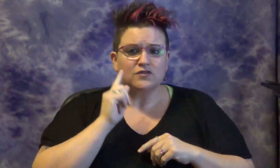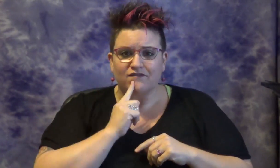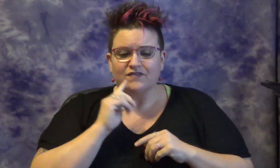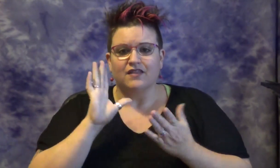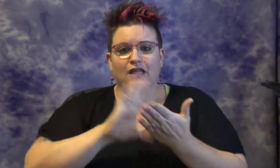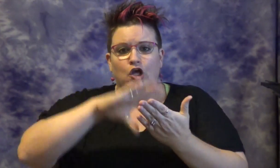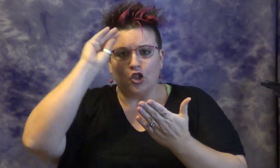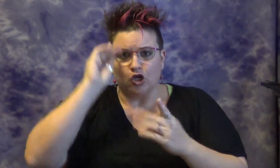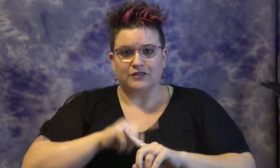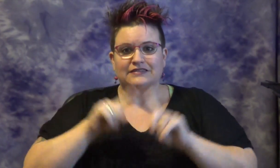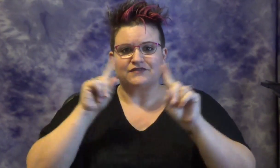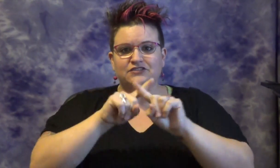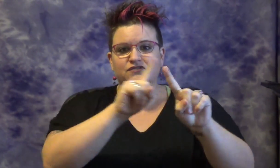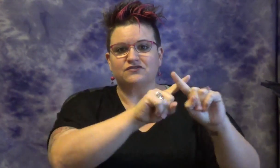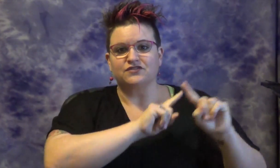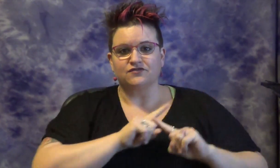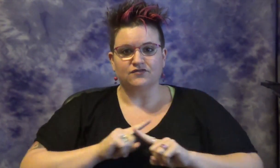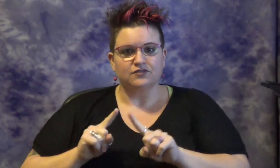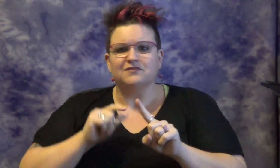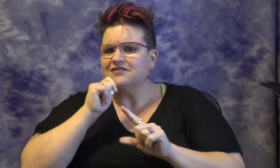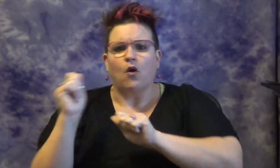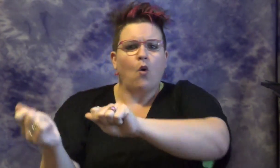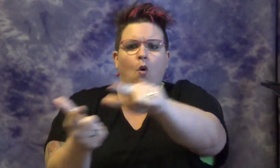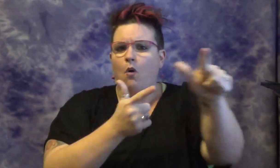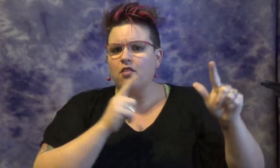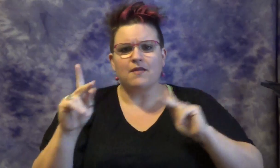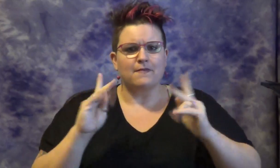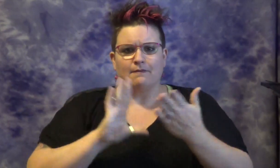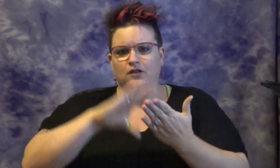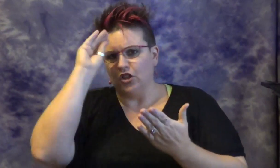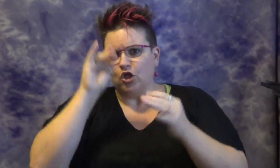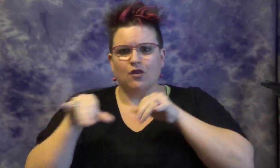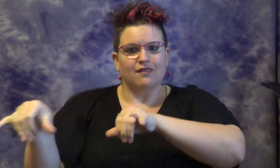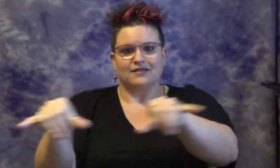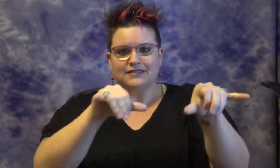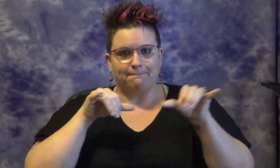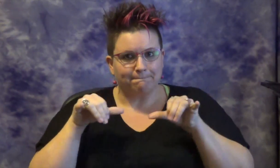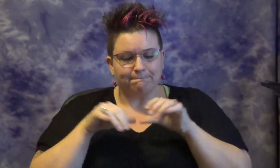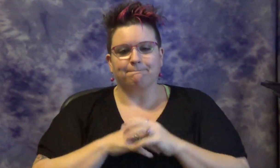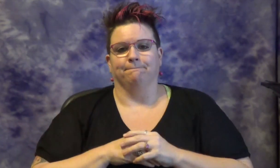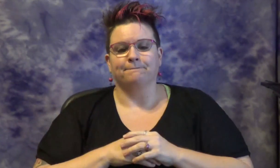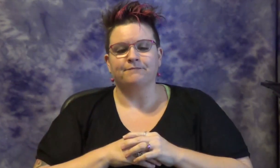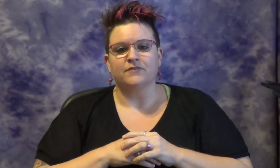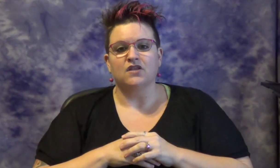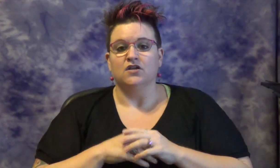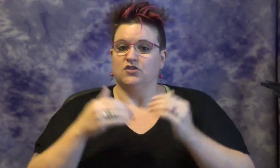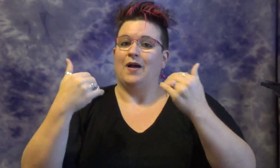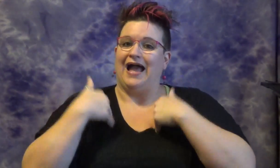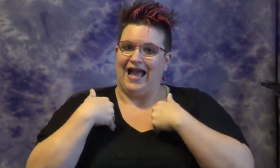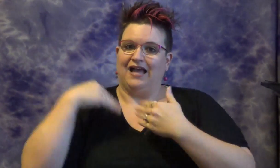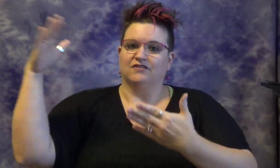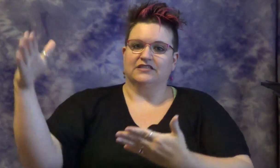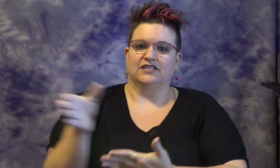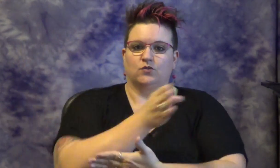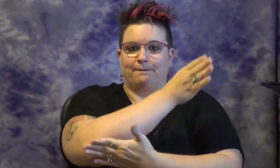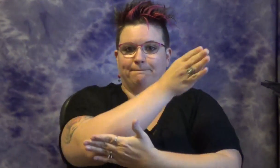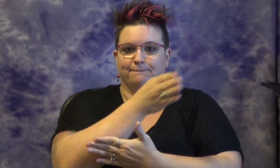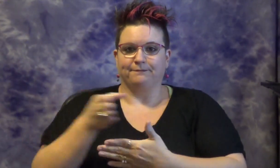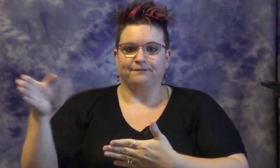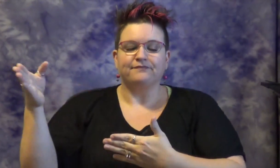that continuum. They have different deaf learners, different people that are out there that have all kinds